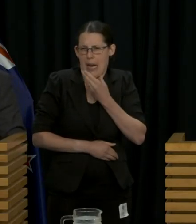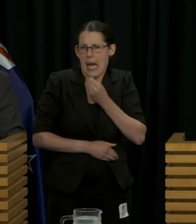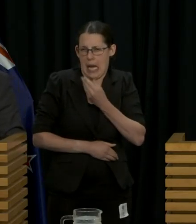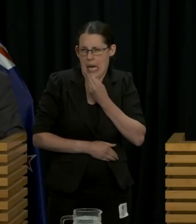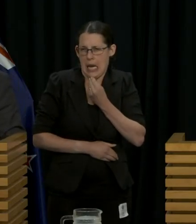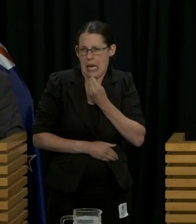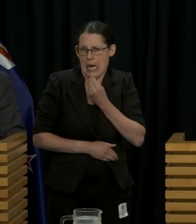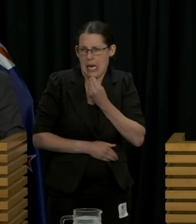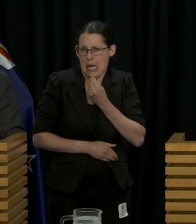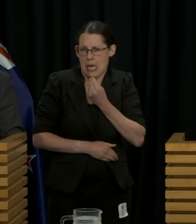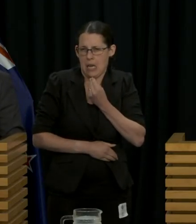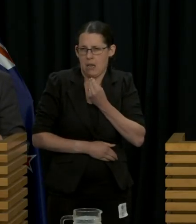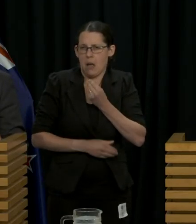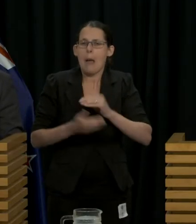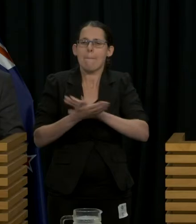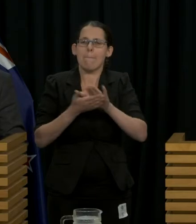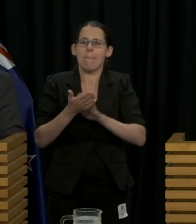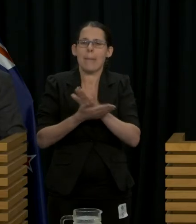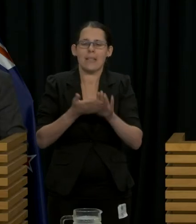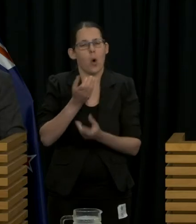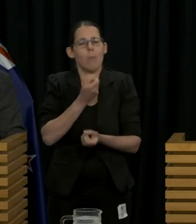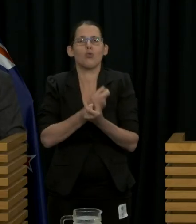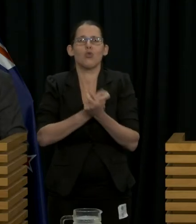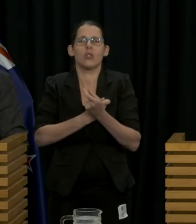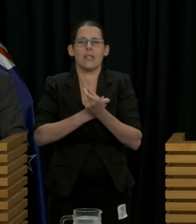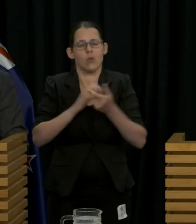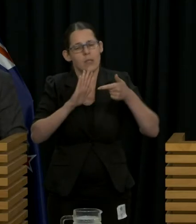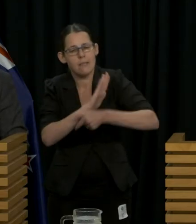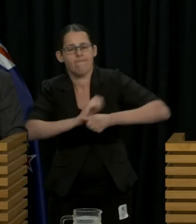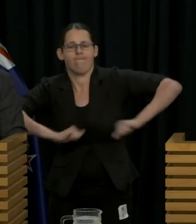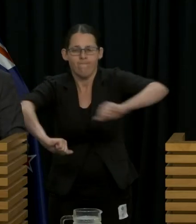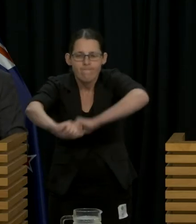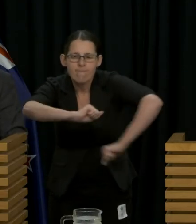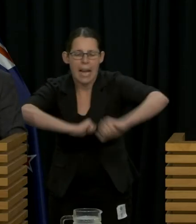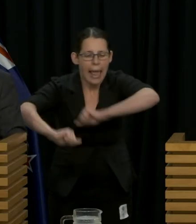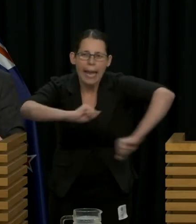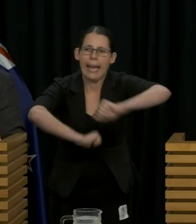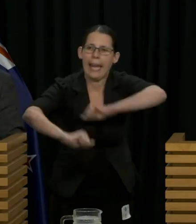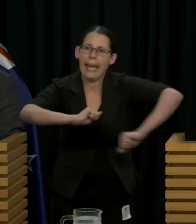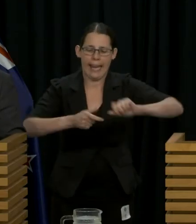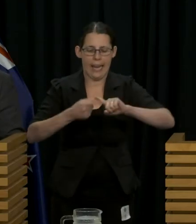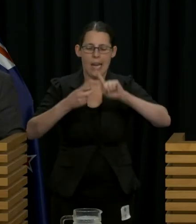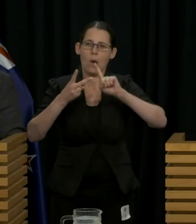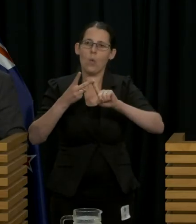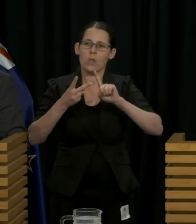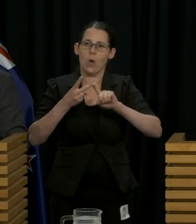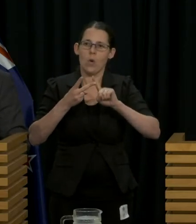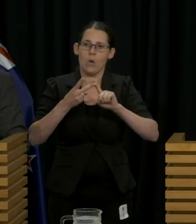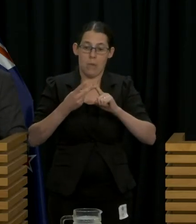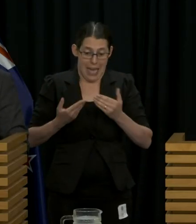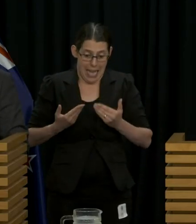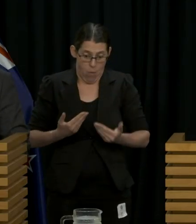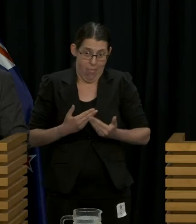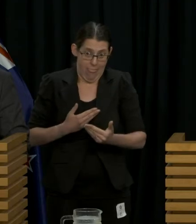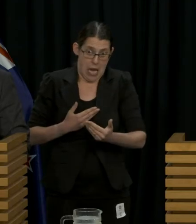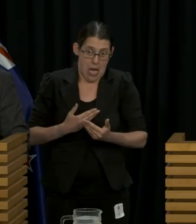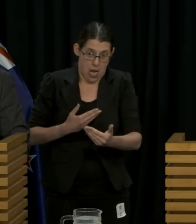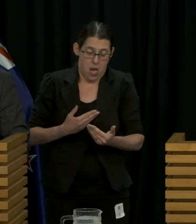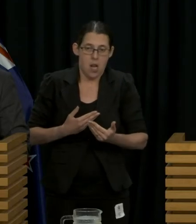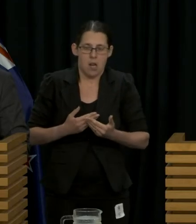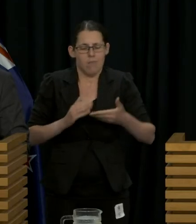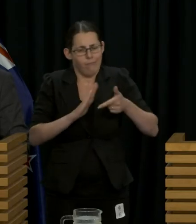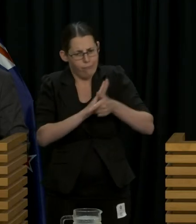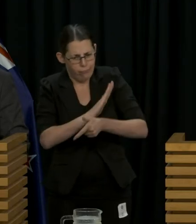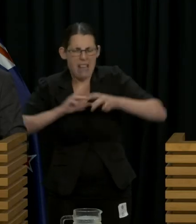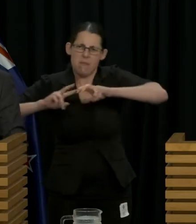the opportunity to give the facility a good deep clean, and also during the period between now and then the thorough investigation